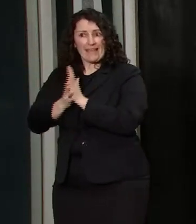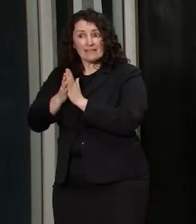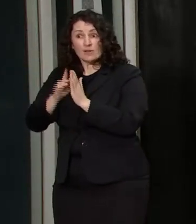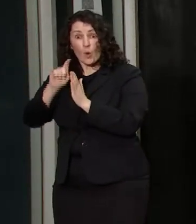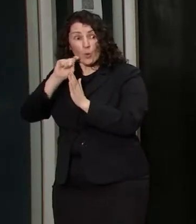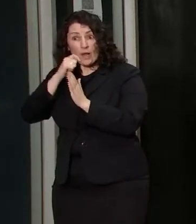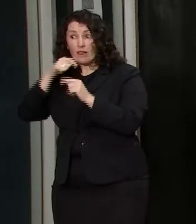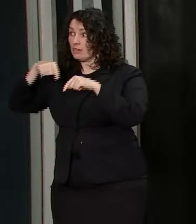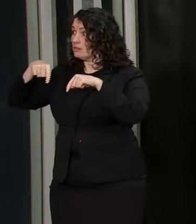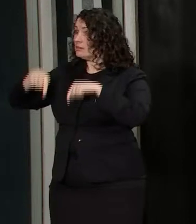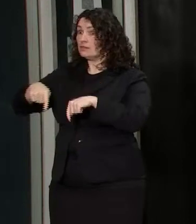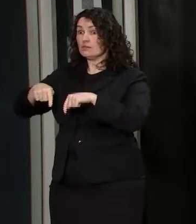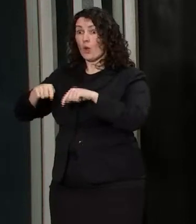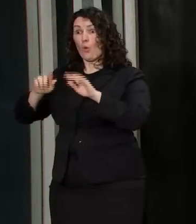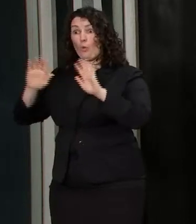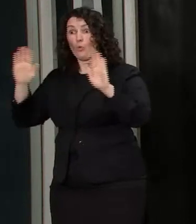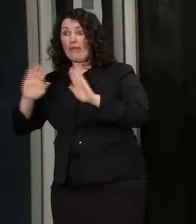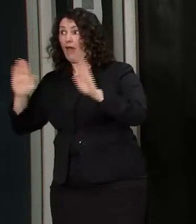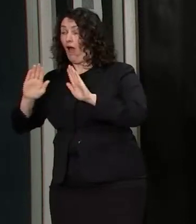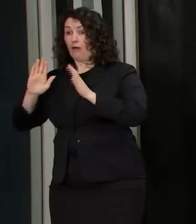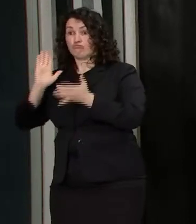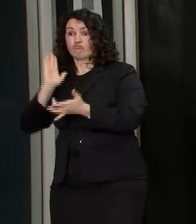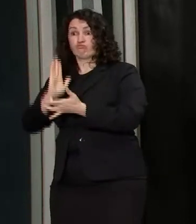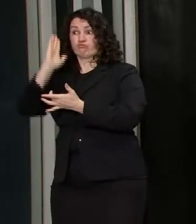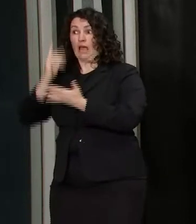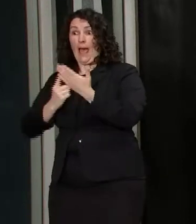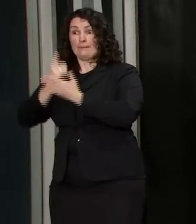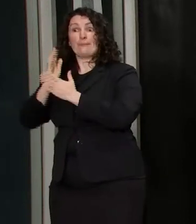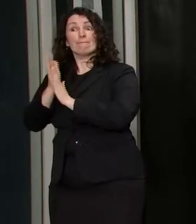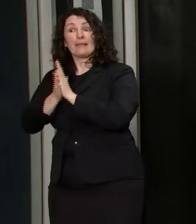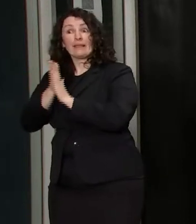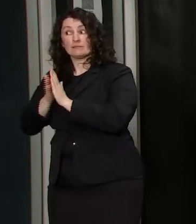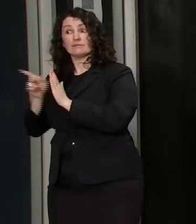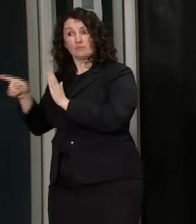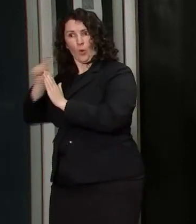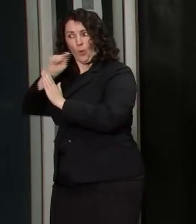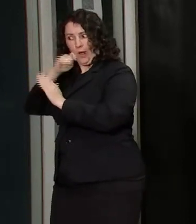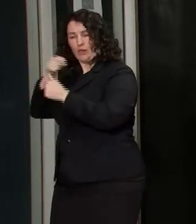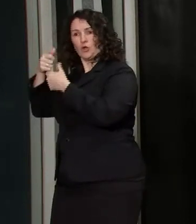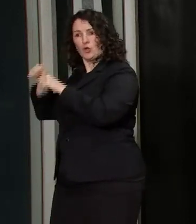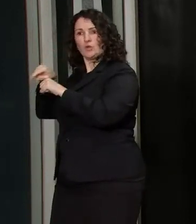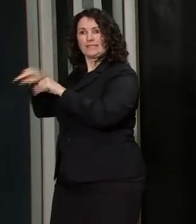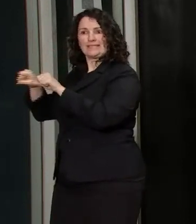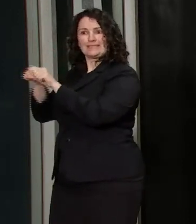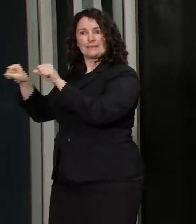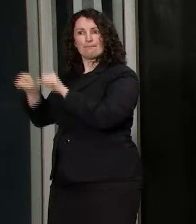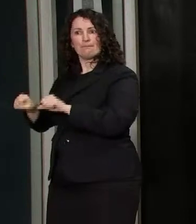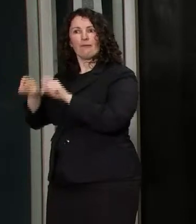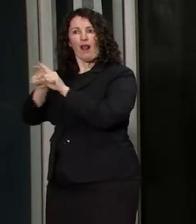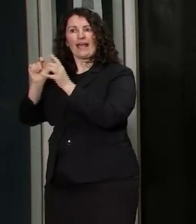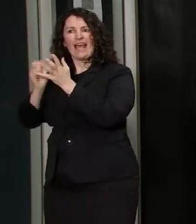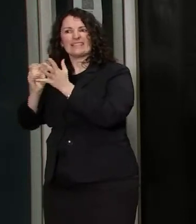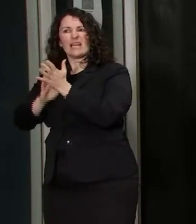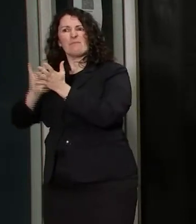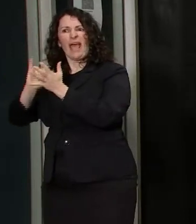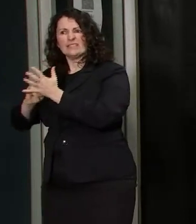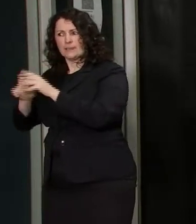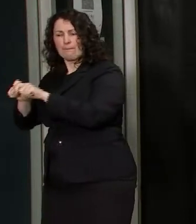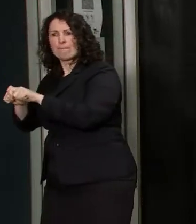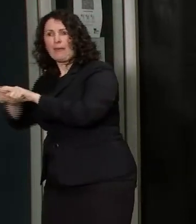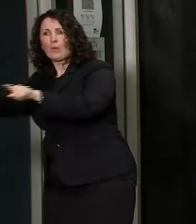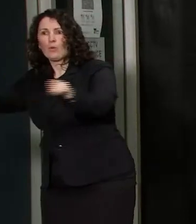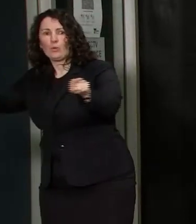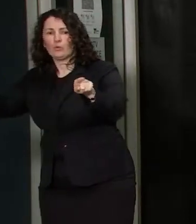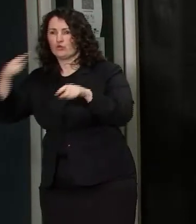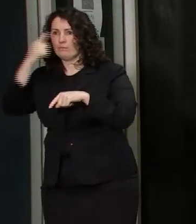I'll ask Tim to respond in terms of the resources that we've got out there. Often in disaster scenarios,